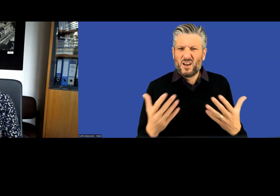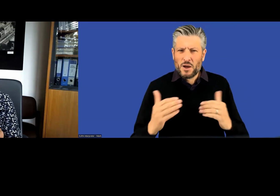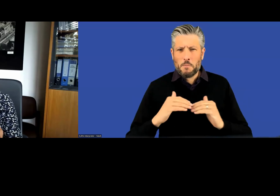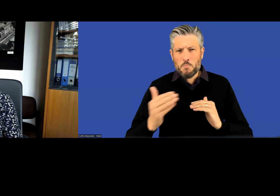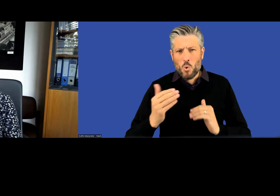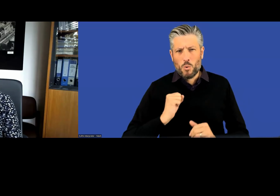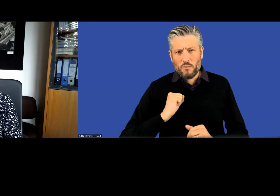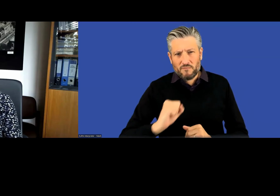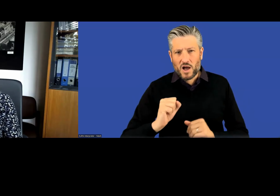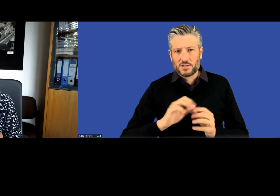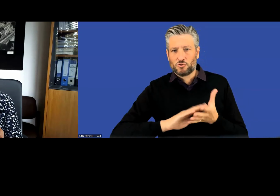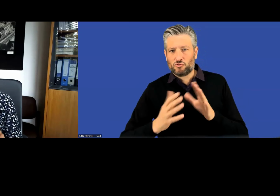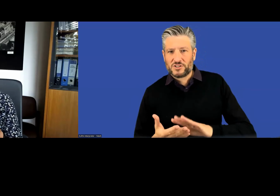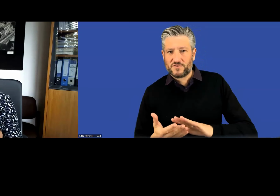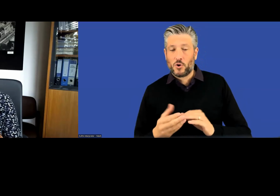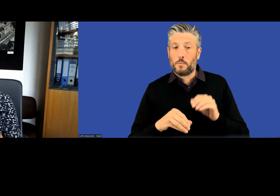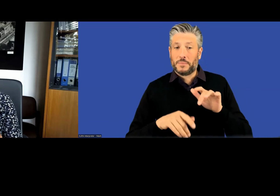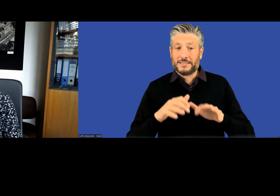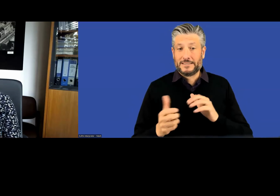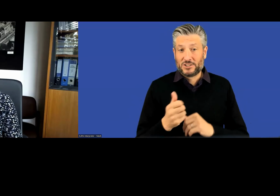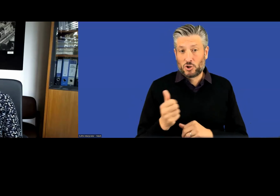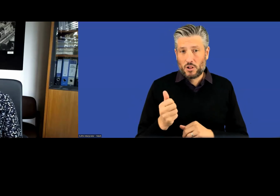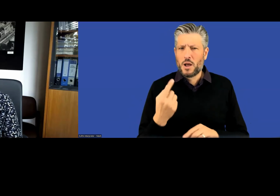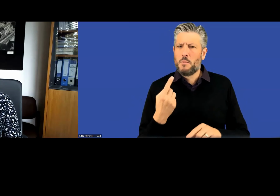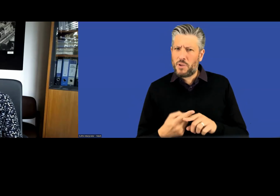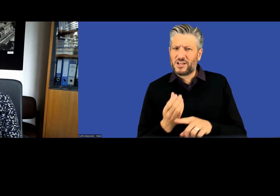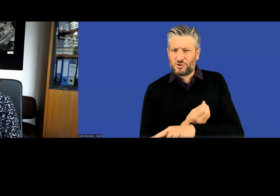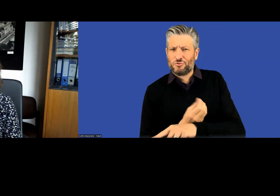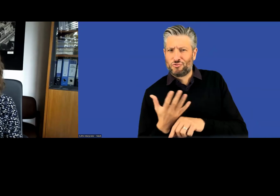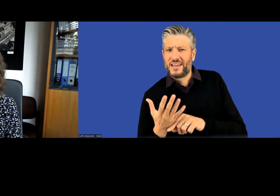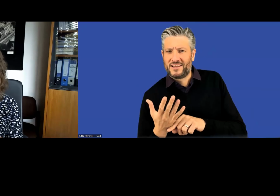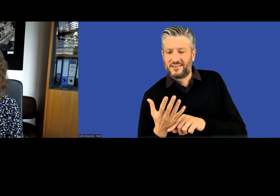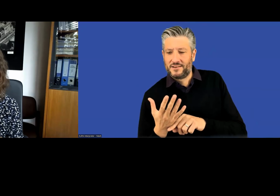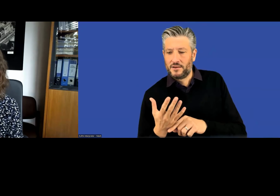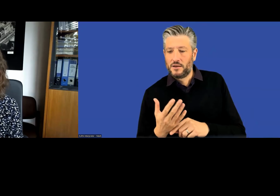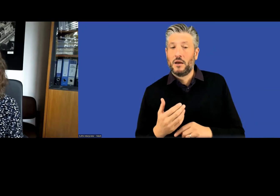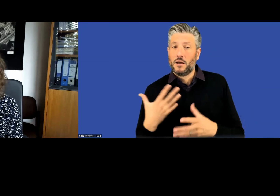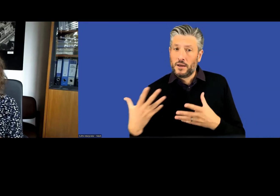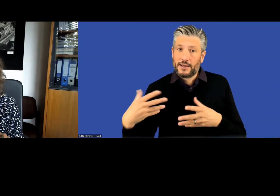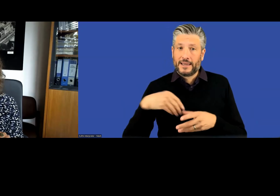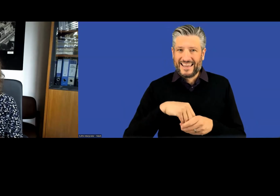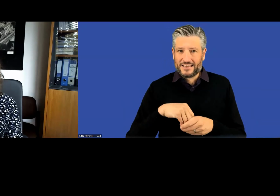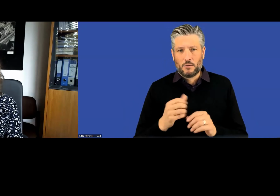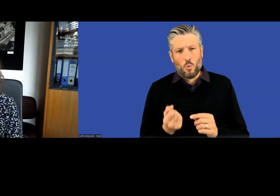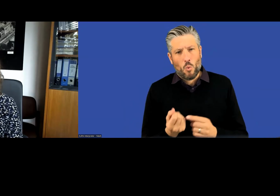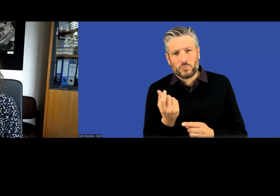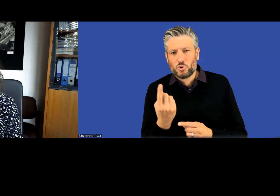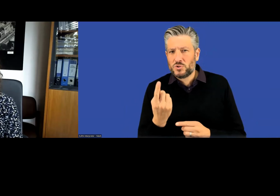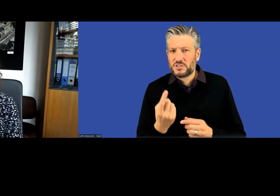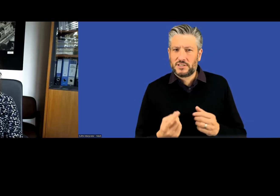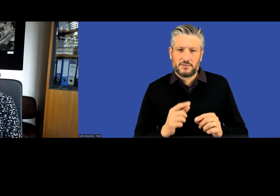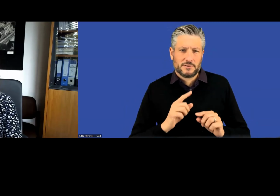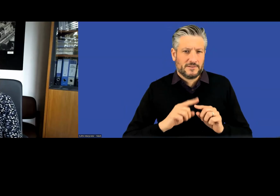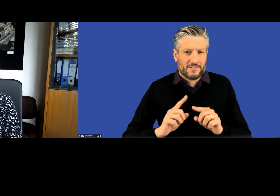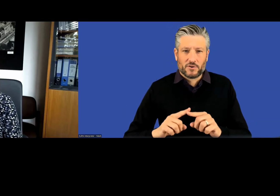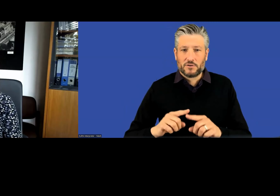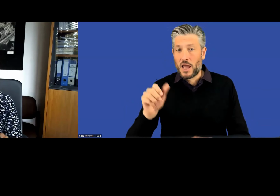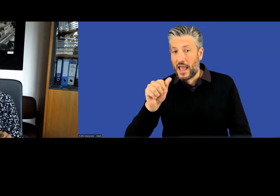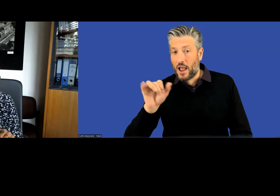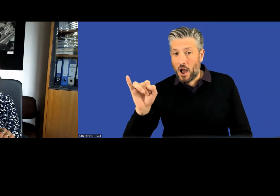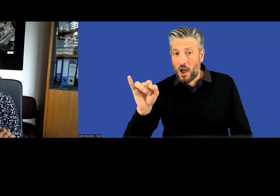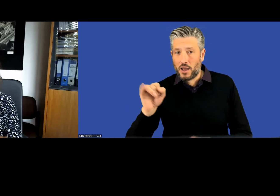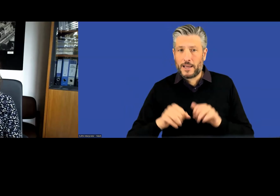and the green transition offer opportunities using information and communication technology, artificial intelligence and